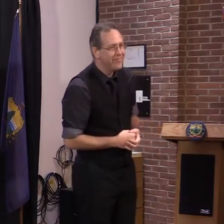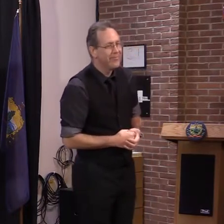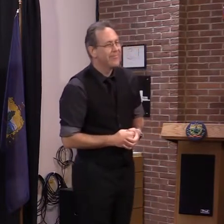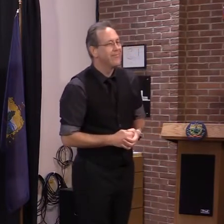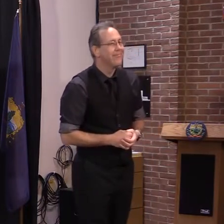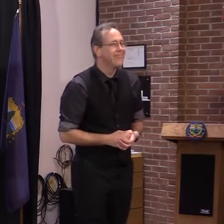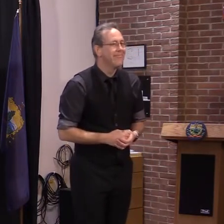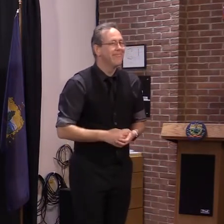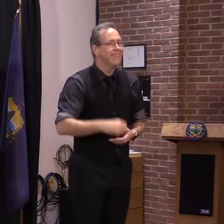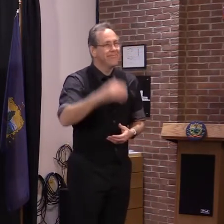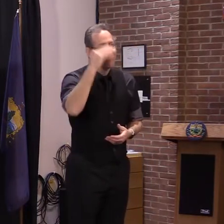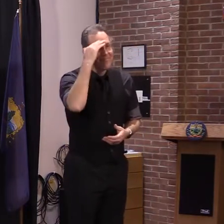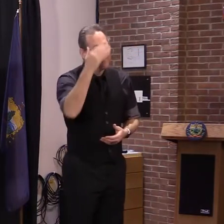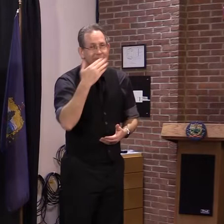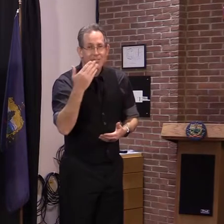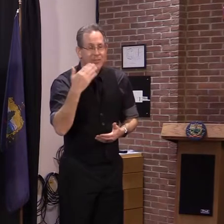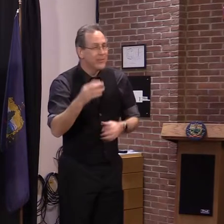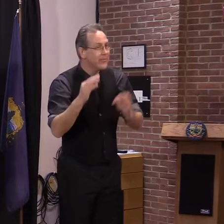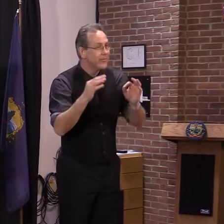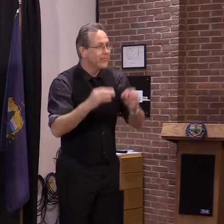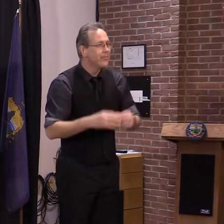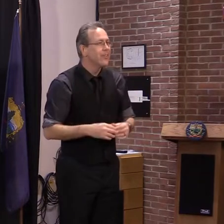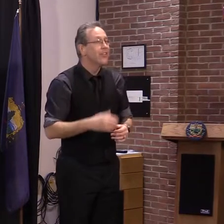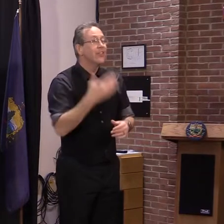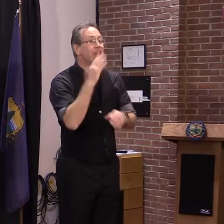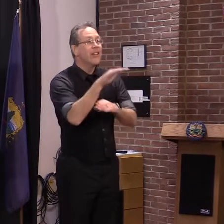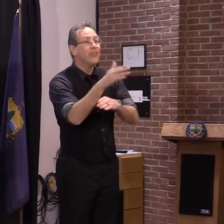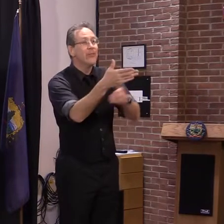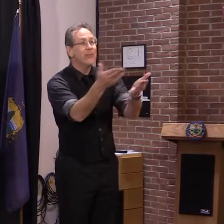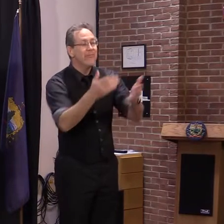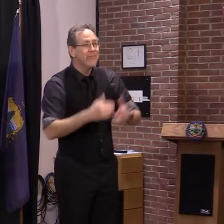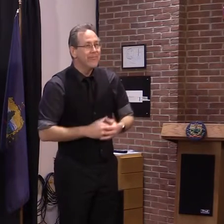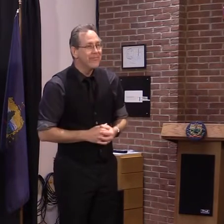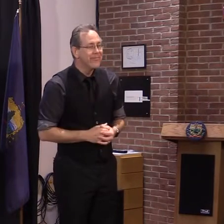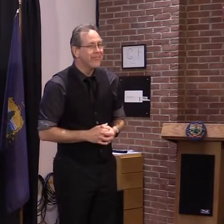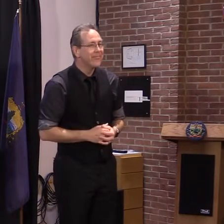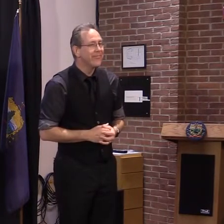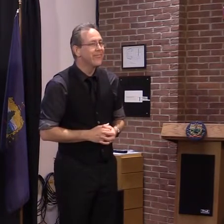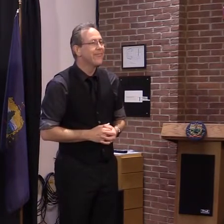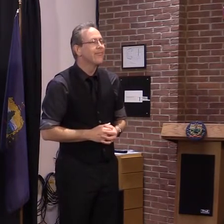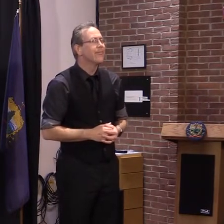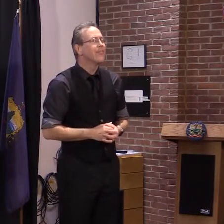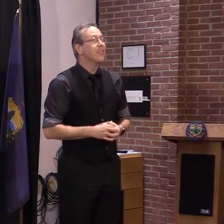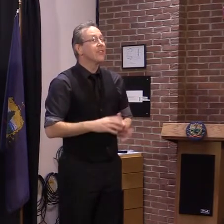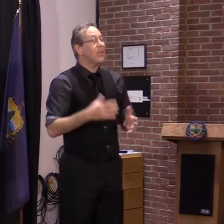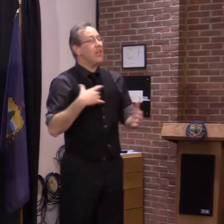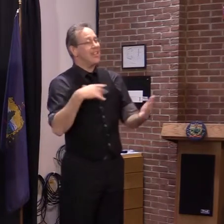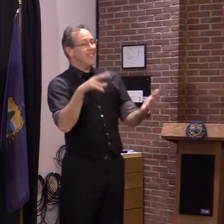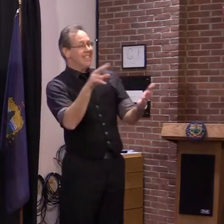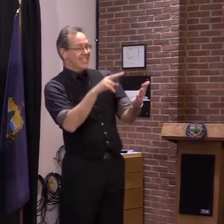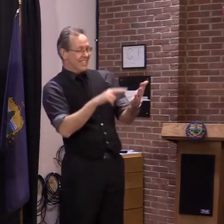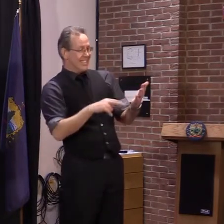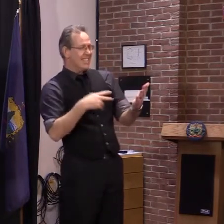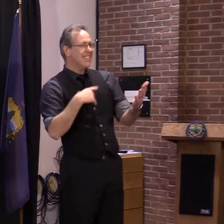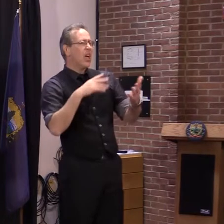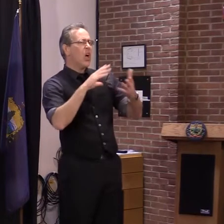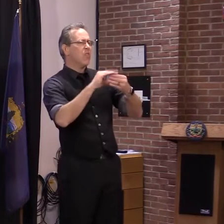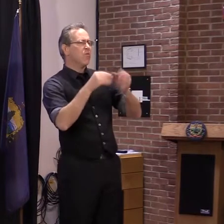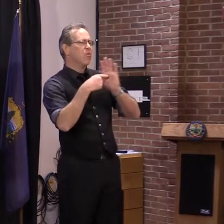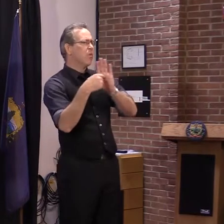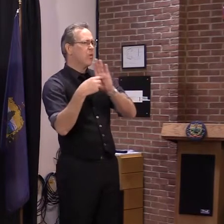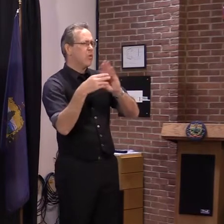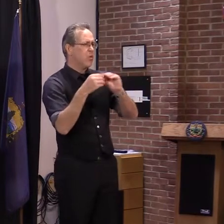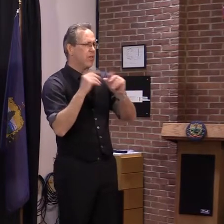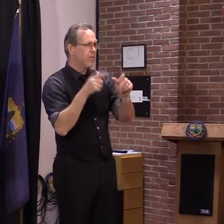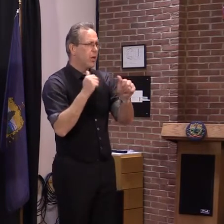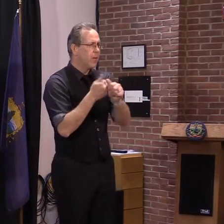Thank you very much, Secretary Samuelson, and good afternoon, everybody. Looking at our COVID presentation this week, we continue to see improved